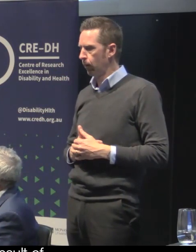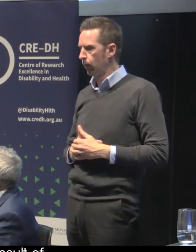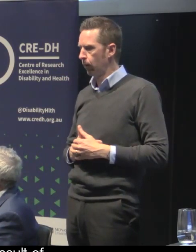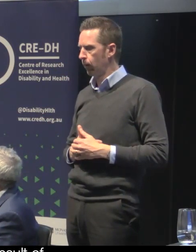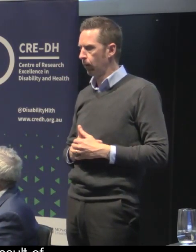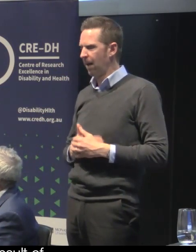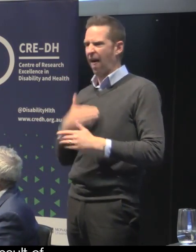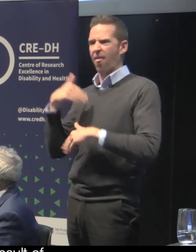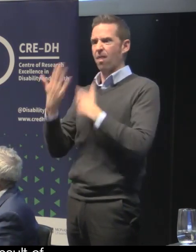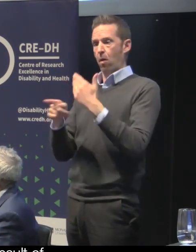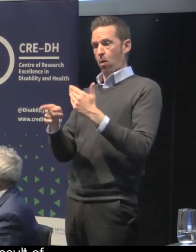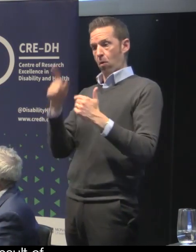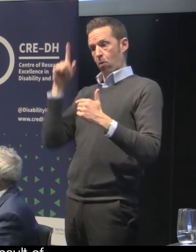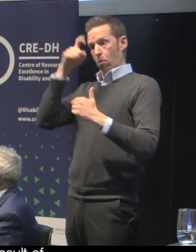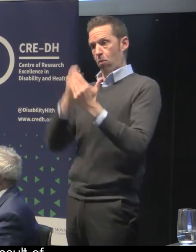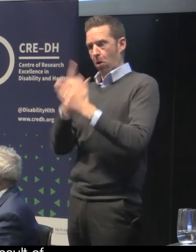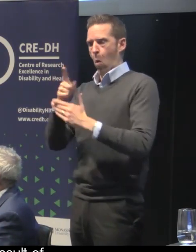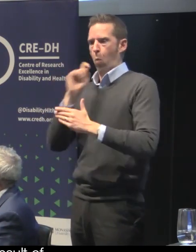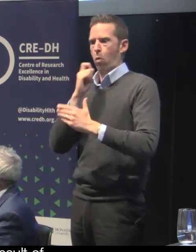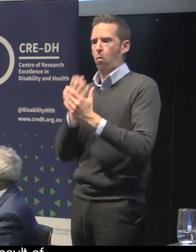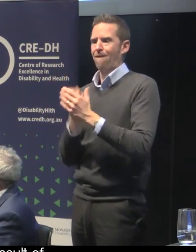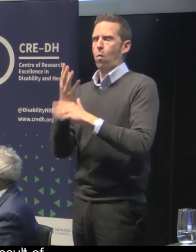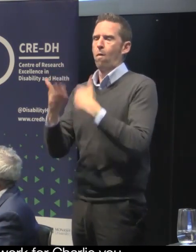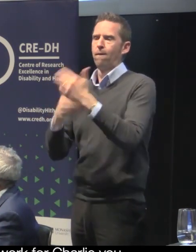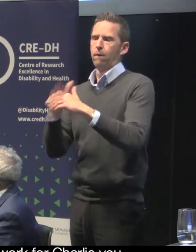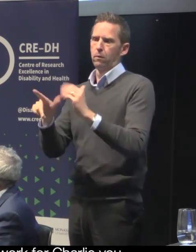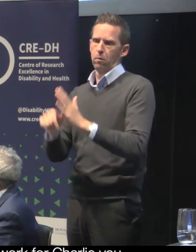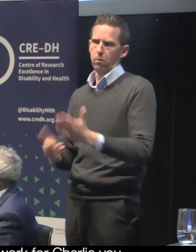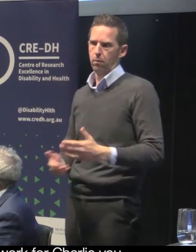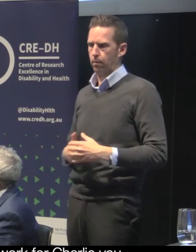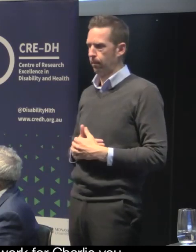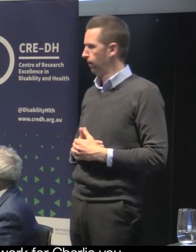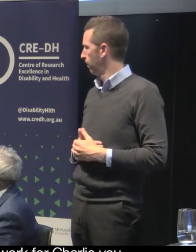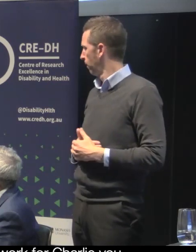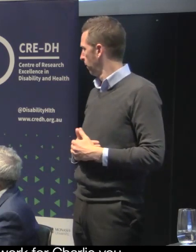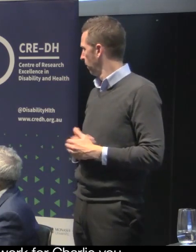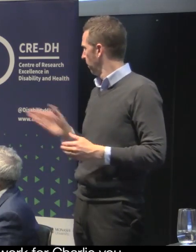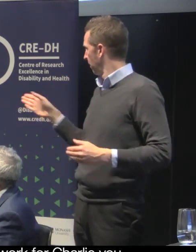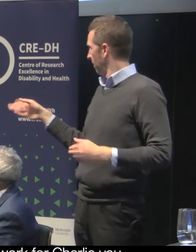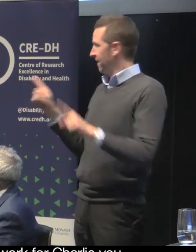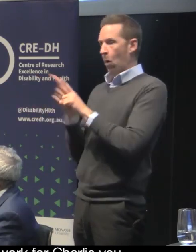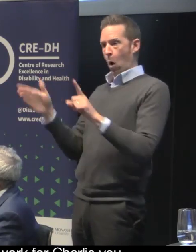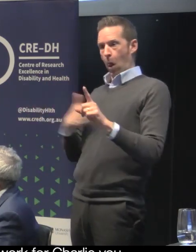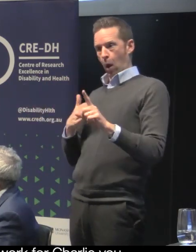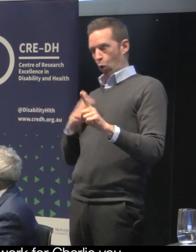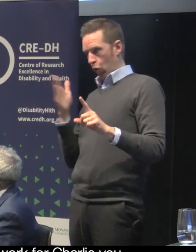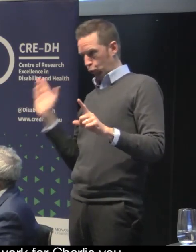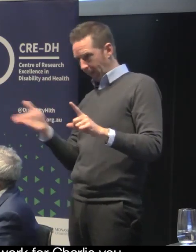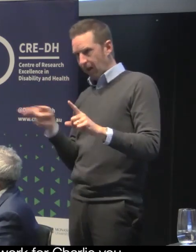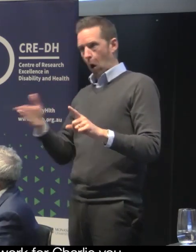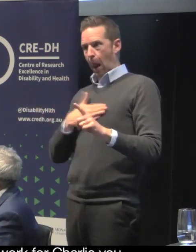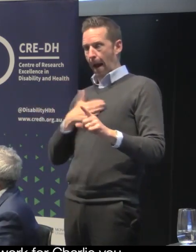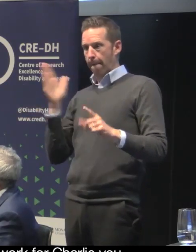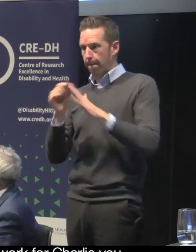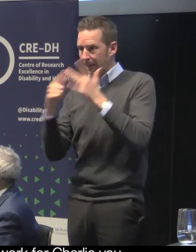valid roles in the community. Yeah, if you want to work for Charlie, you have to like swimming, and you have to like pizza, and you have to like Buffy the Vampire